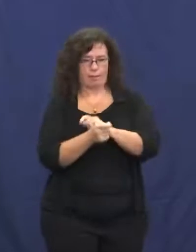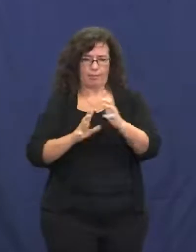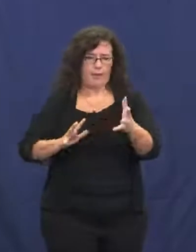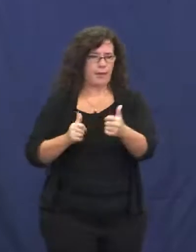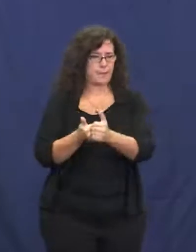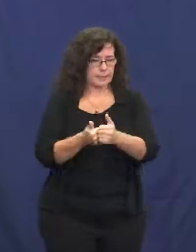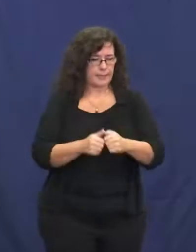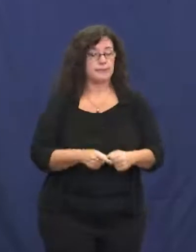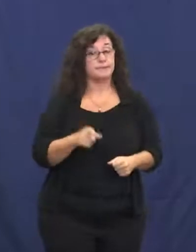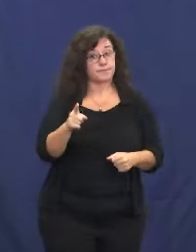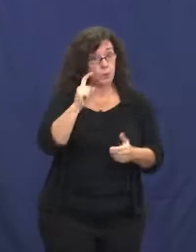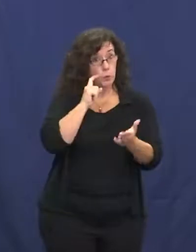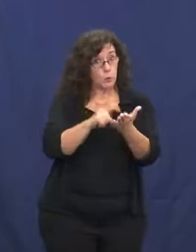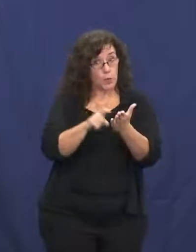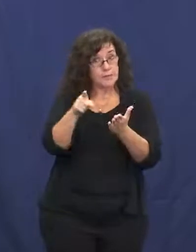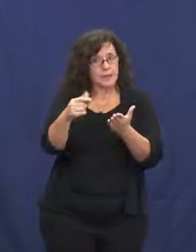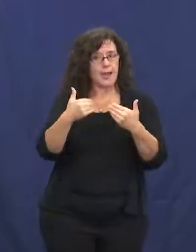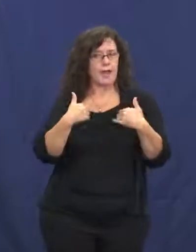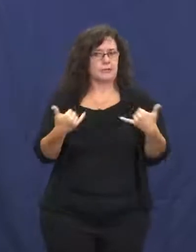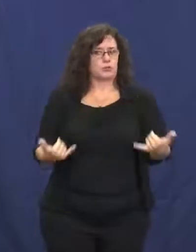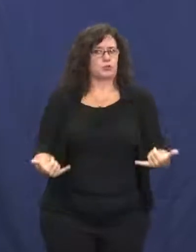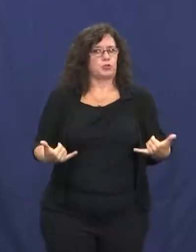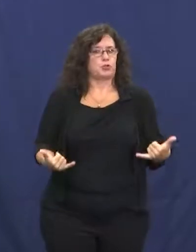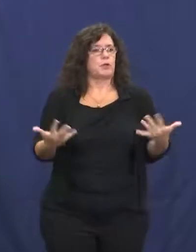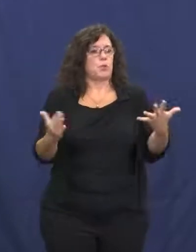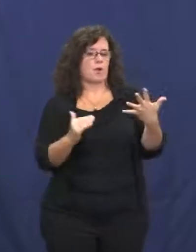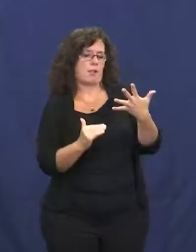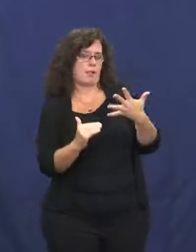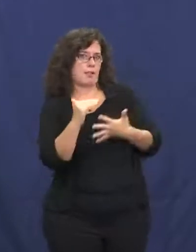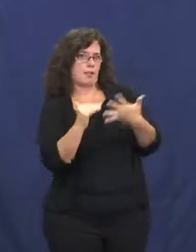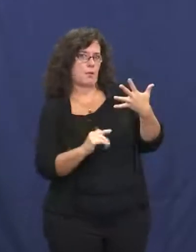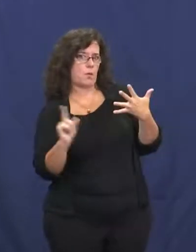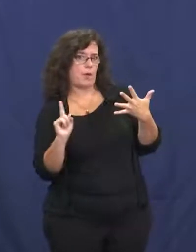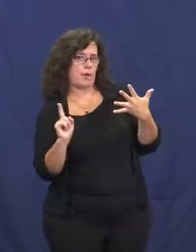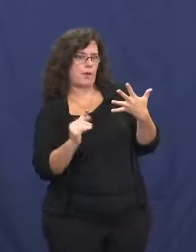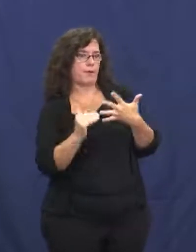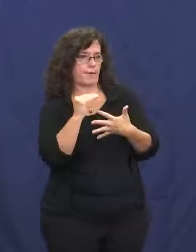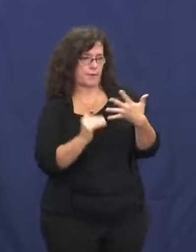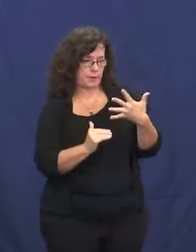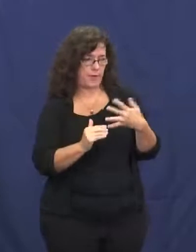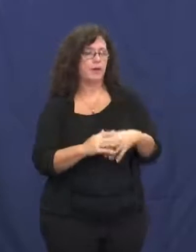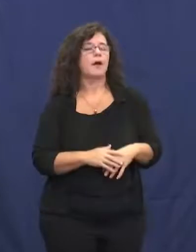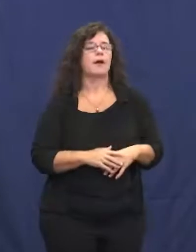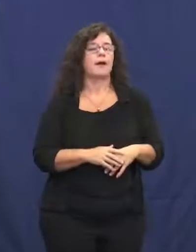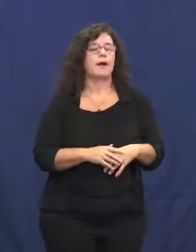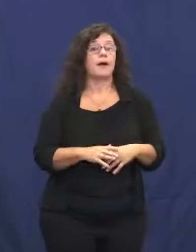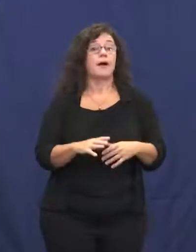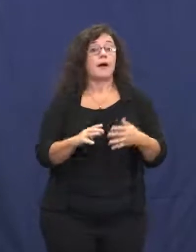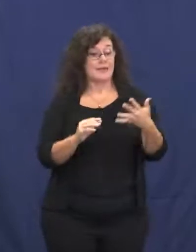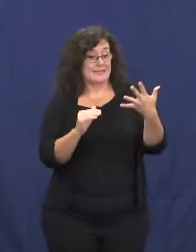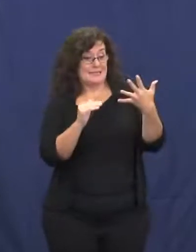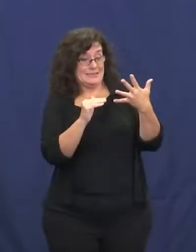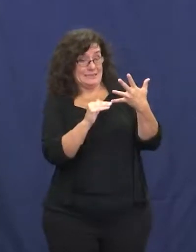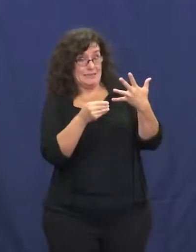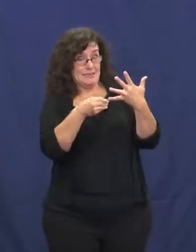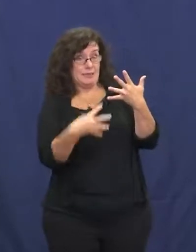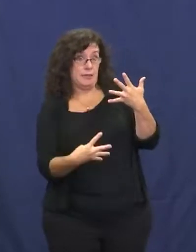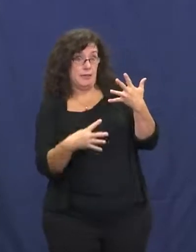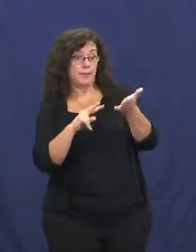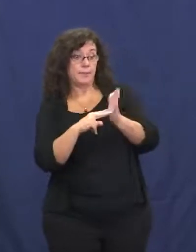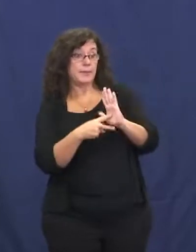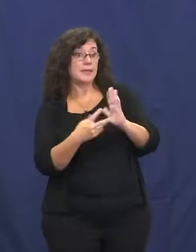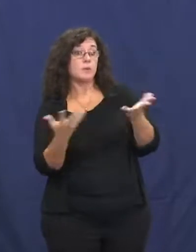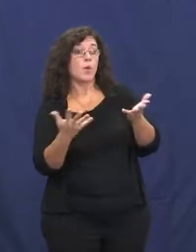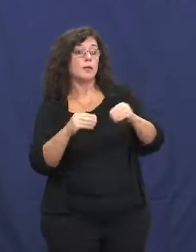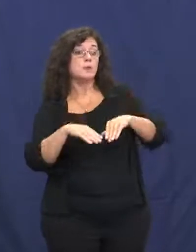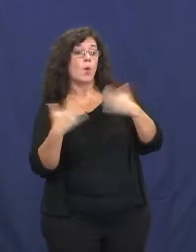be updated with the current status. What tier are we in? And within that tier, what's open as it relates to the different